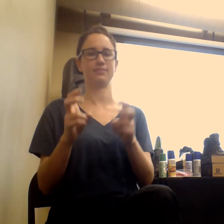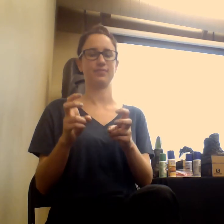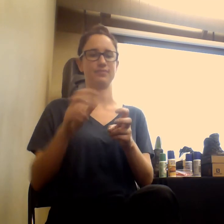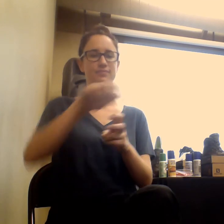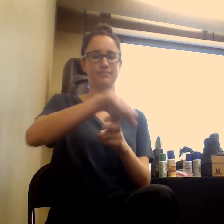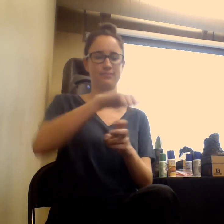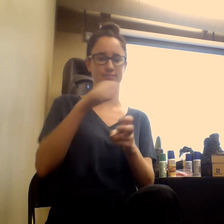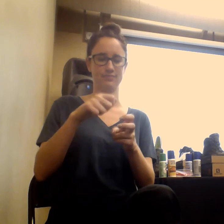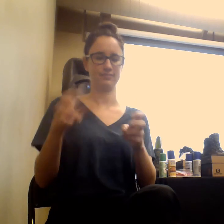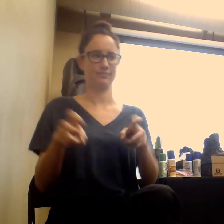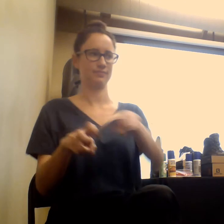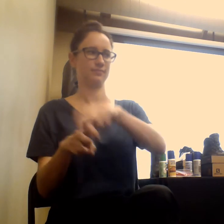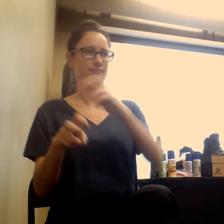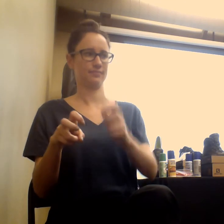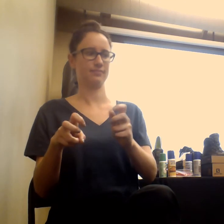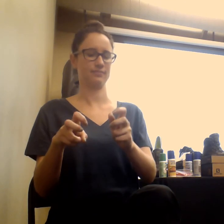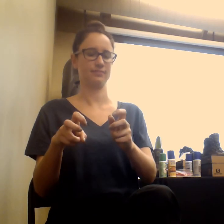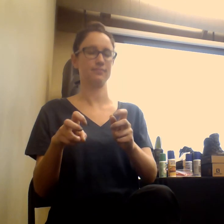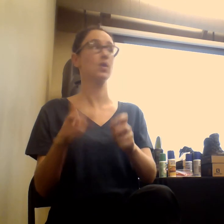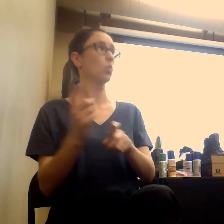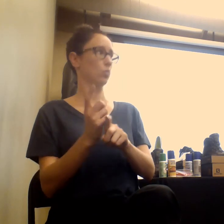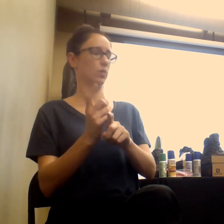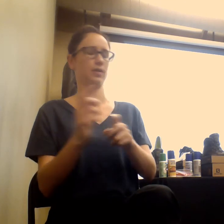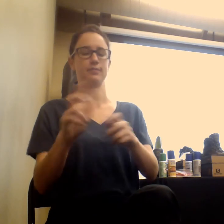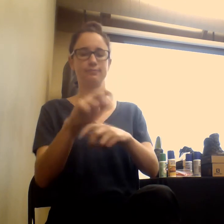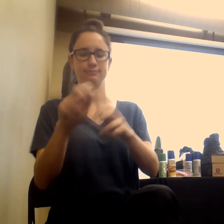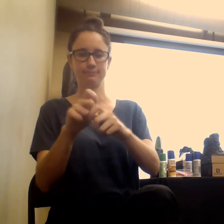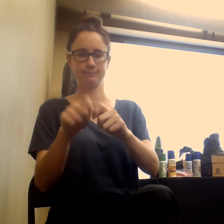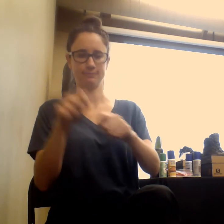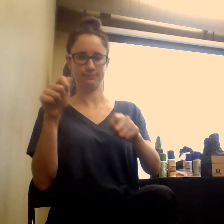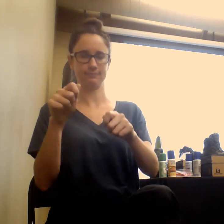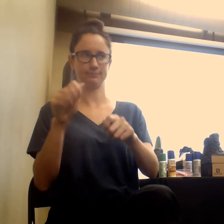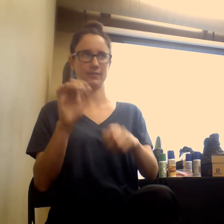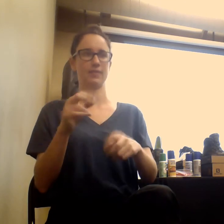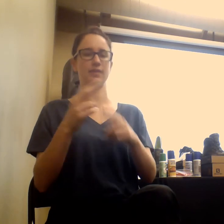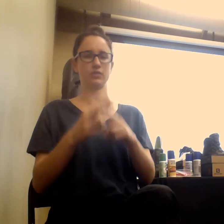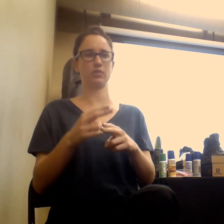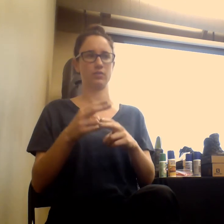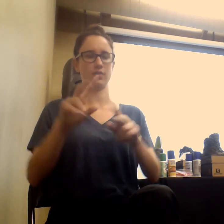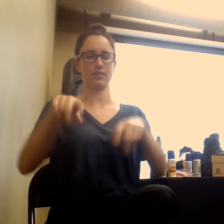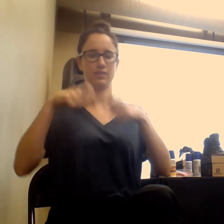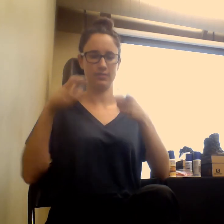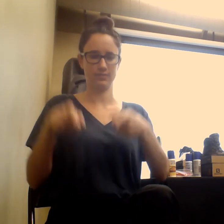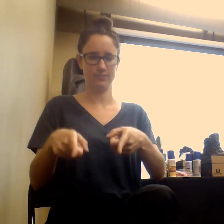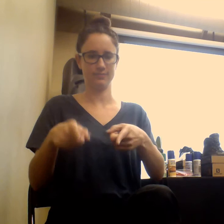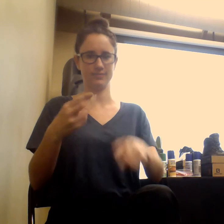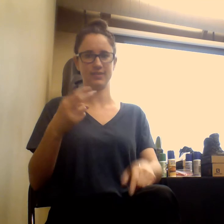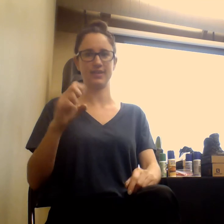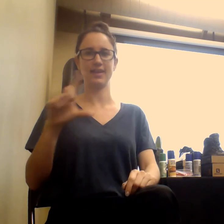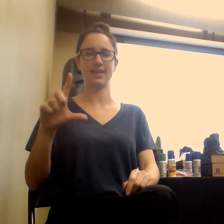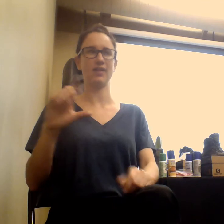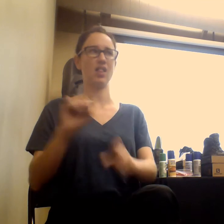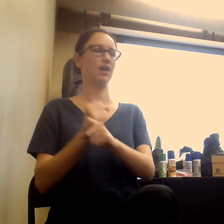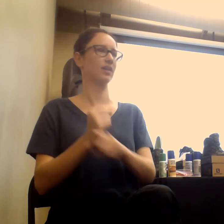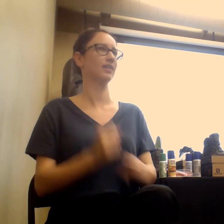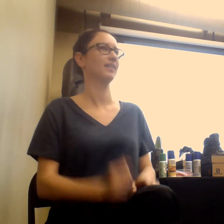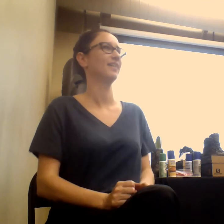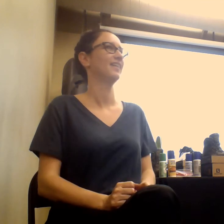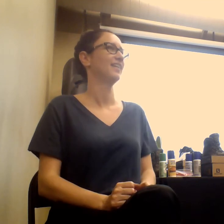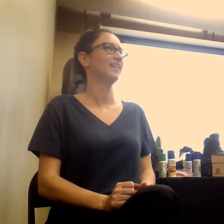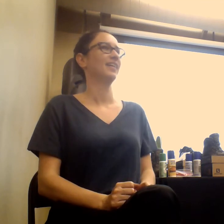out. Be prepared for your boot shopping. Make sure you have enough time. That's key. Don't rush it. wear the right socks, ring inserts